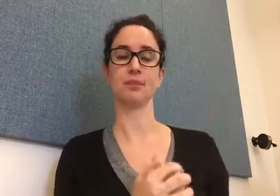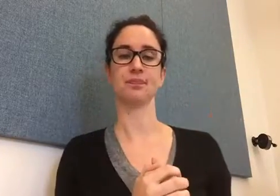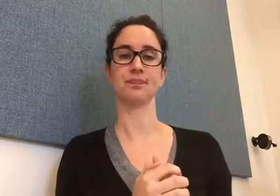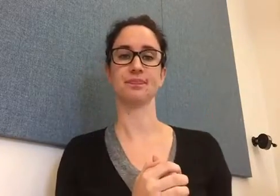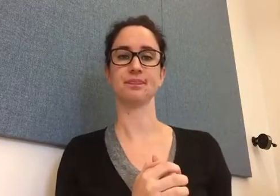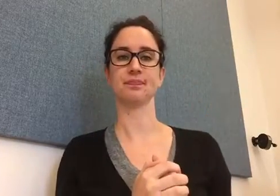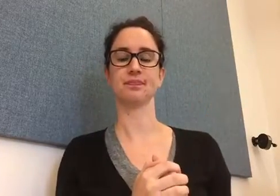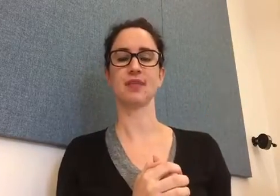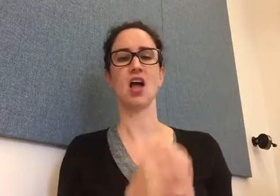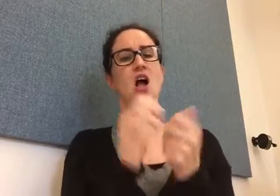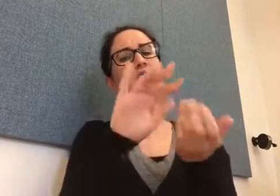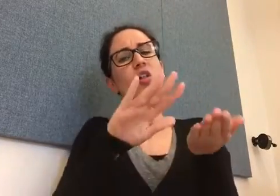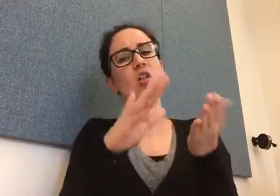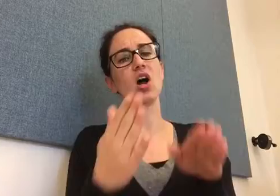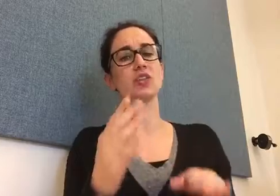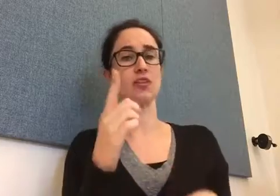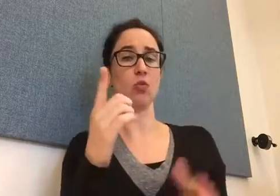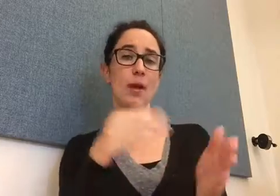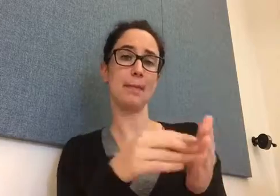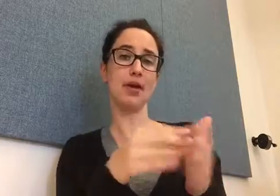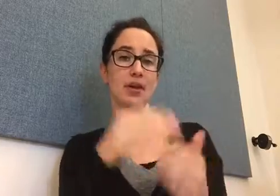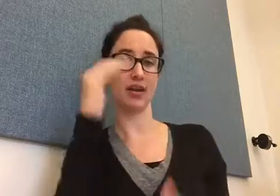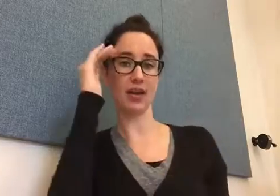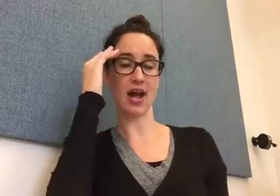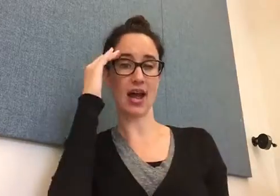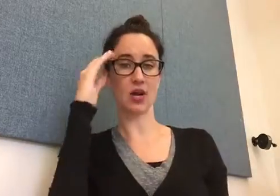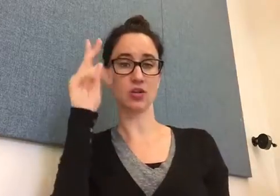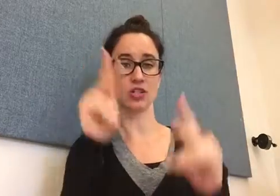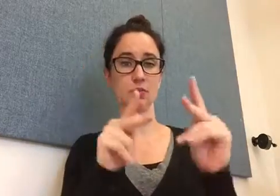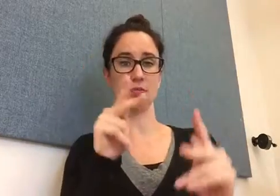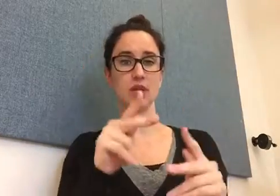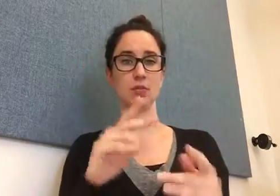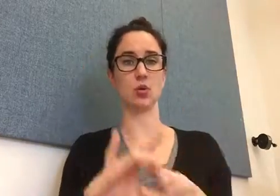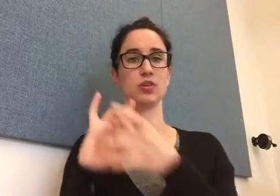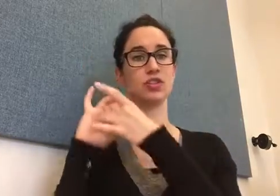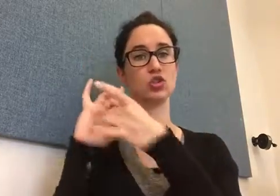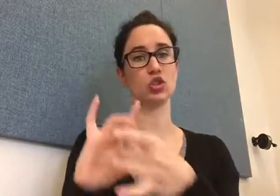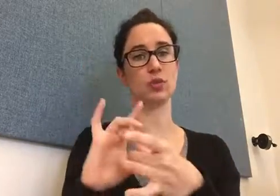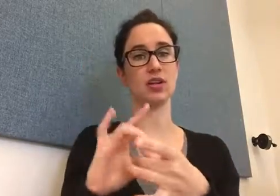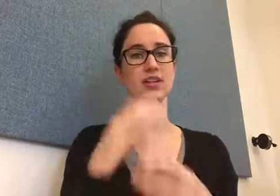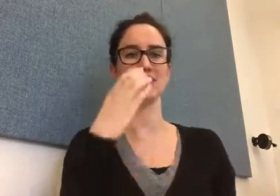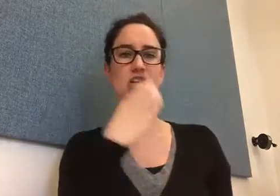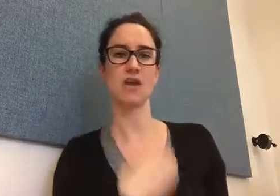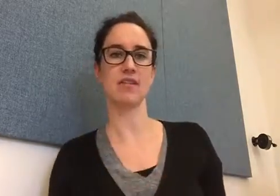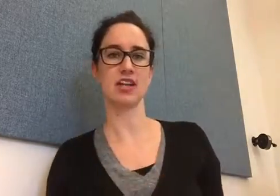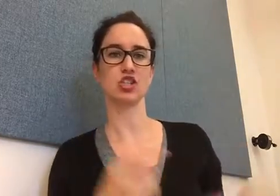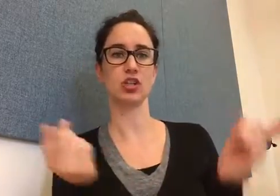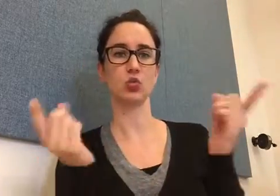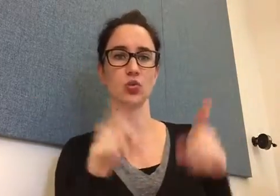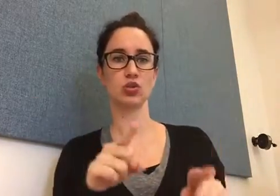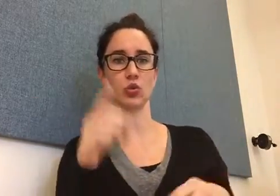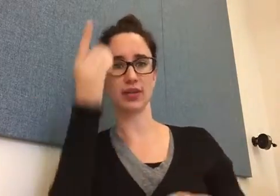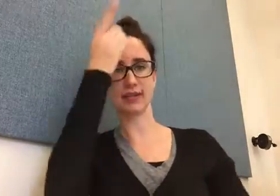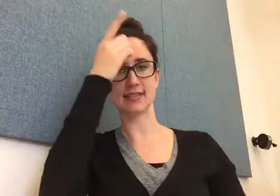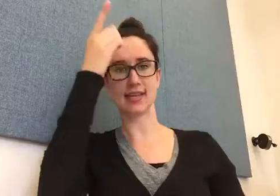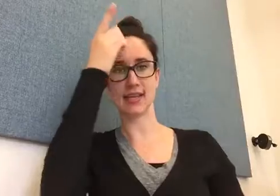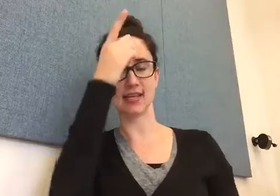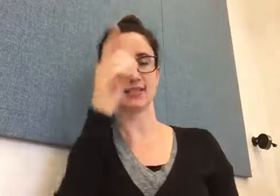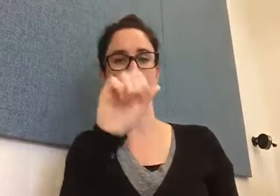The loss of 1 million Irish people is attributed to starvation and resulting disease, and another million